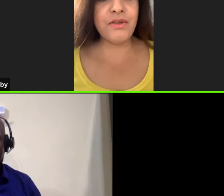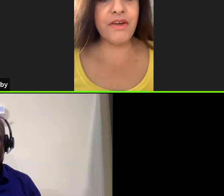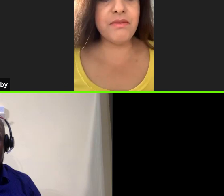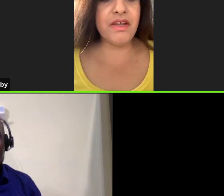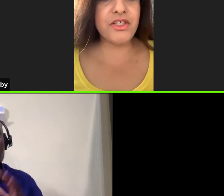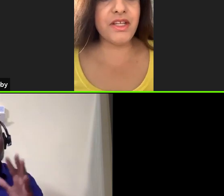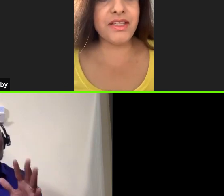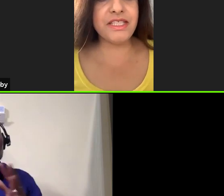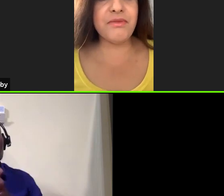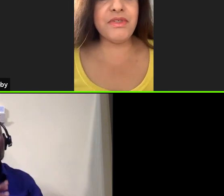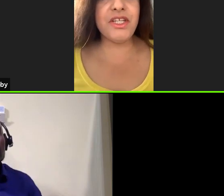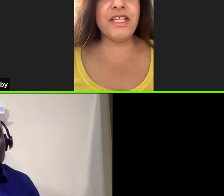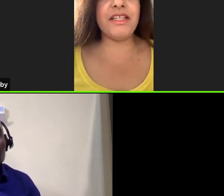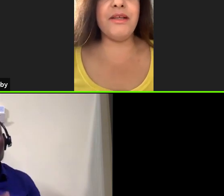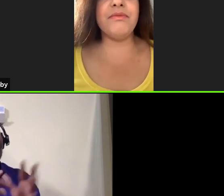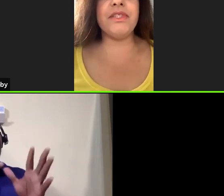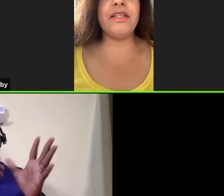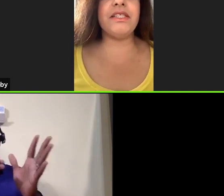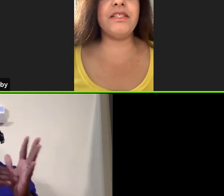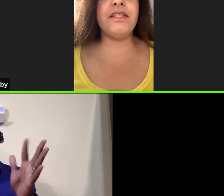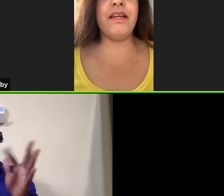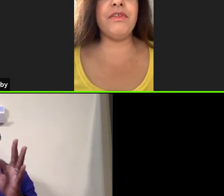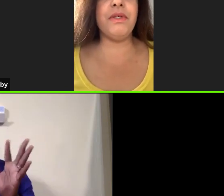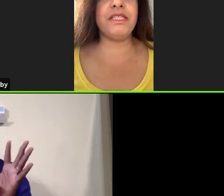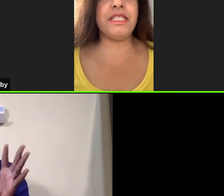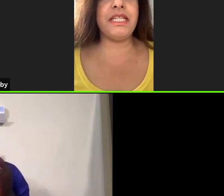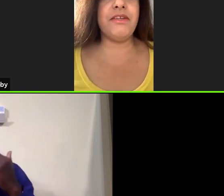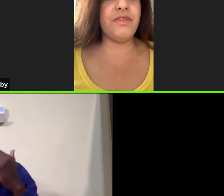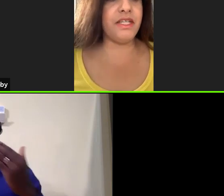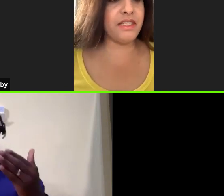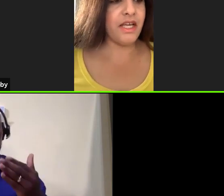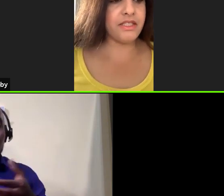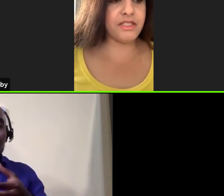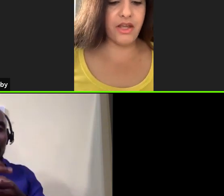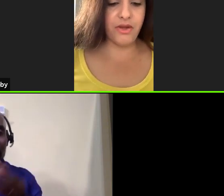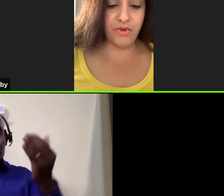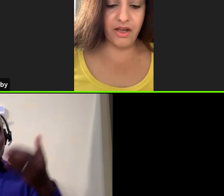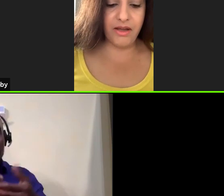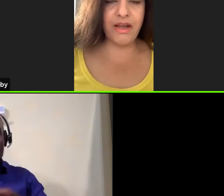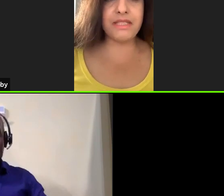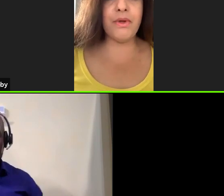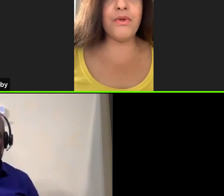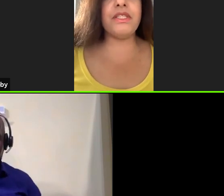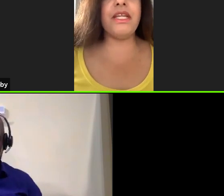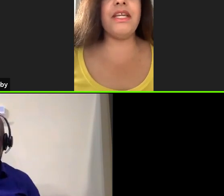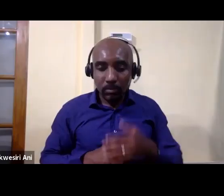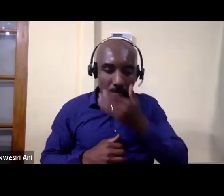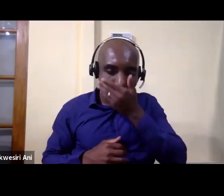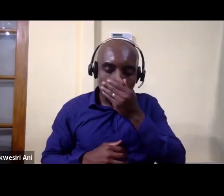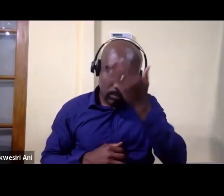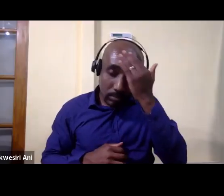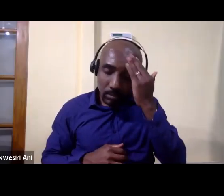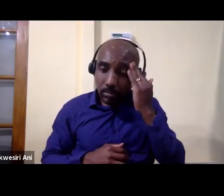Thank you very much, Azeem Majeed. I'm delighted to have you with us this evening. So I suppose